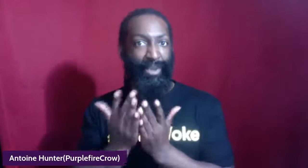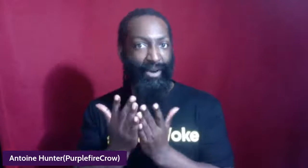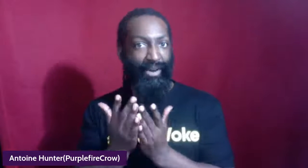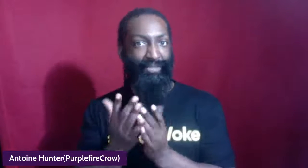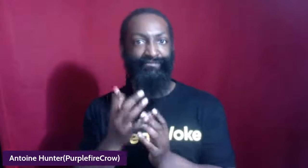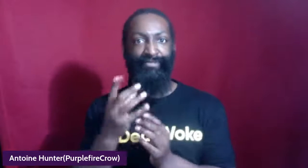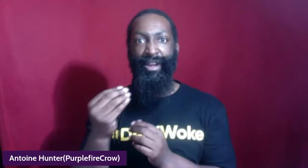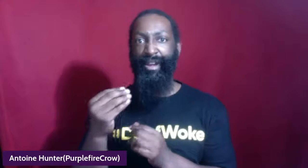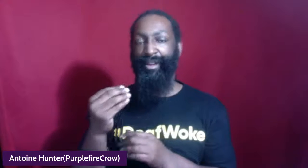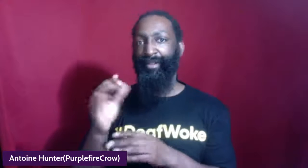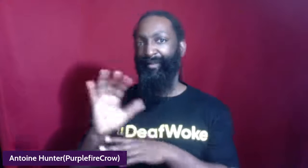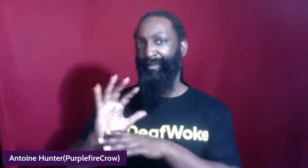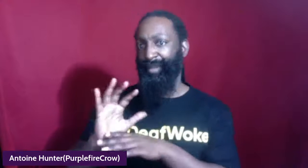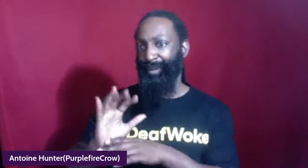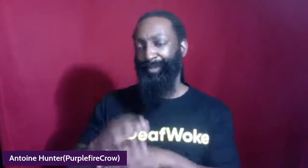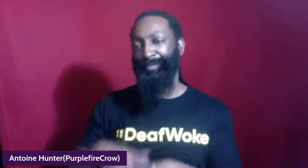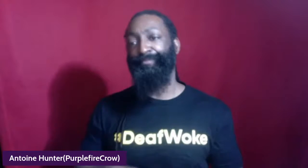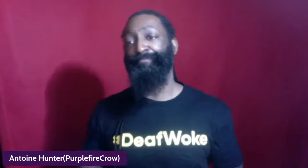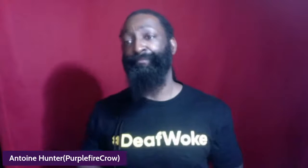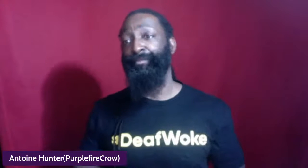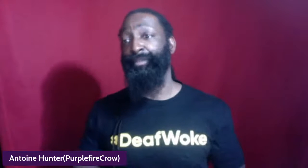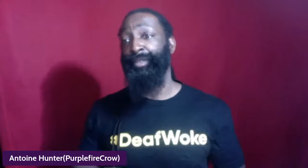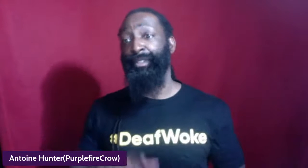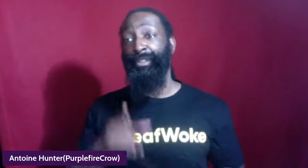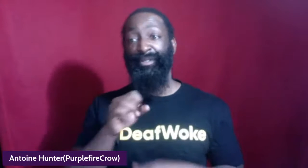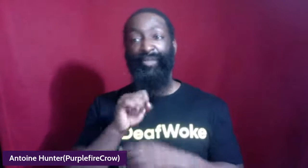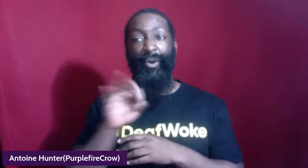And for Colored Girls. That was off-Broadway.